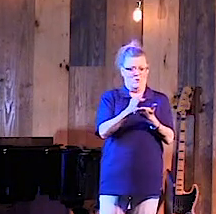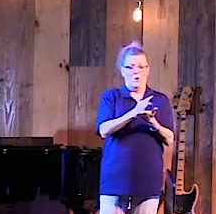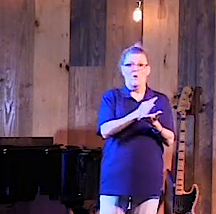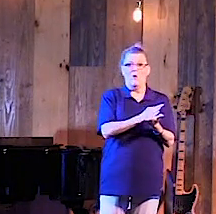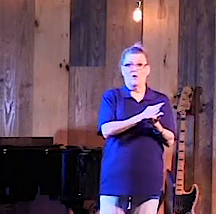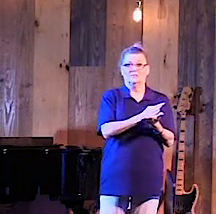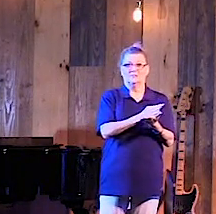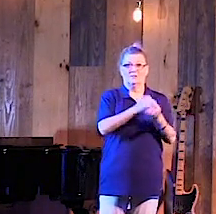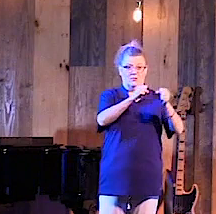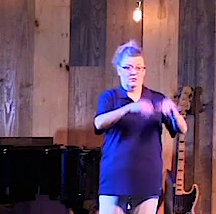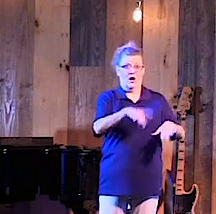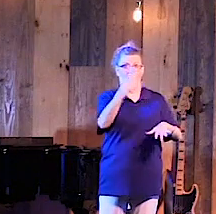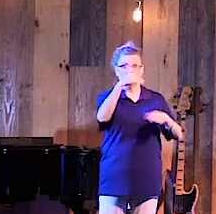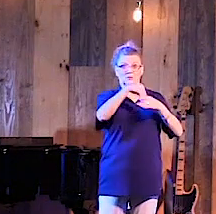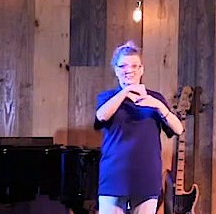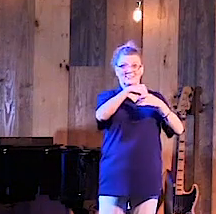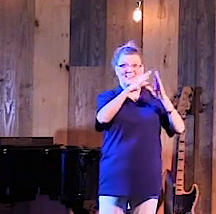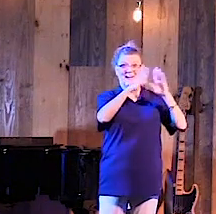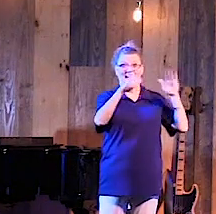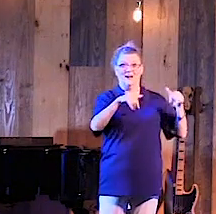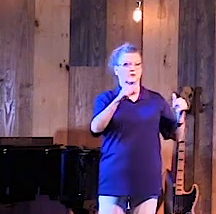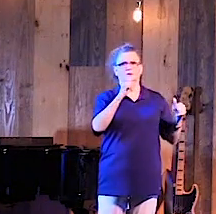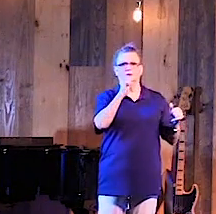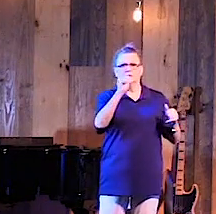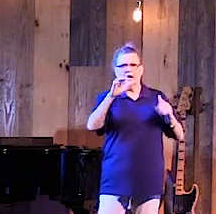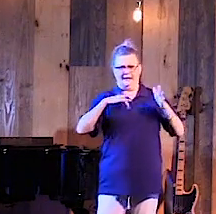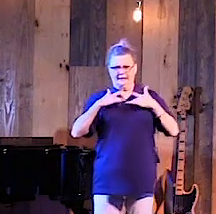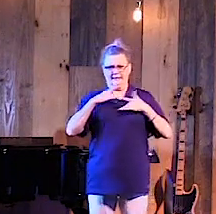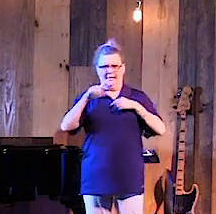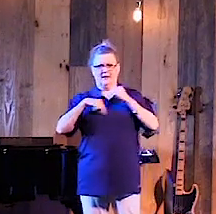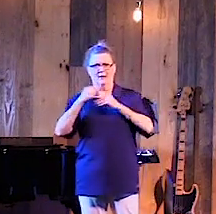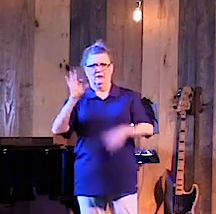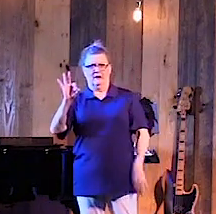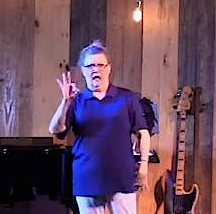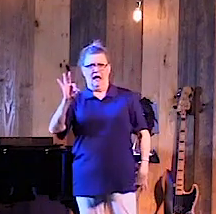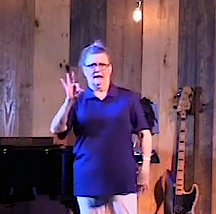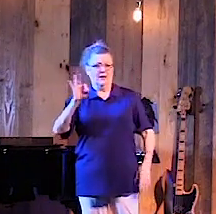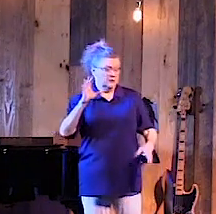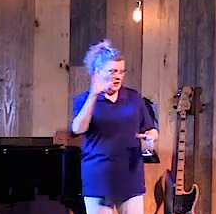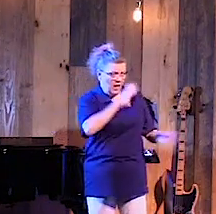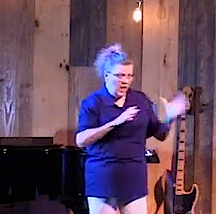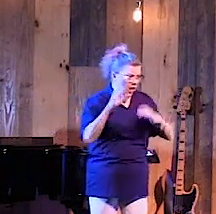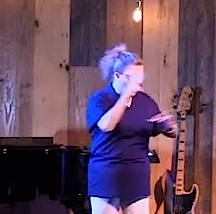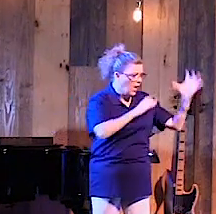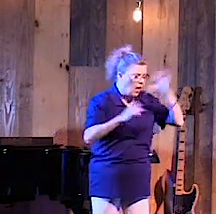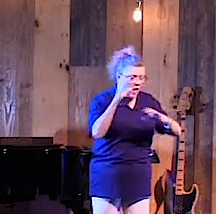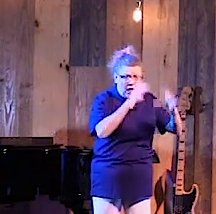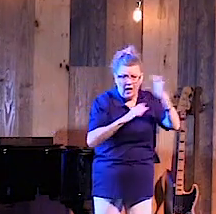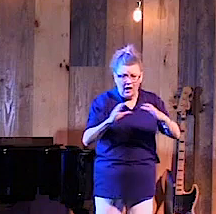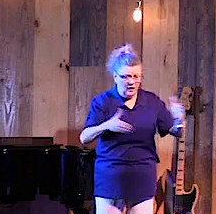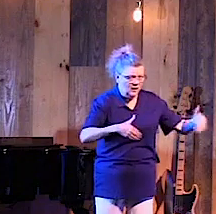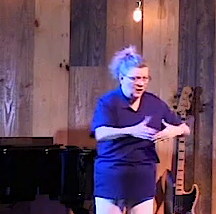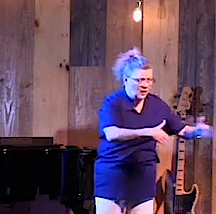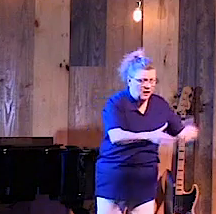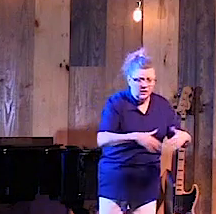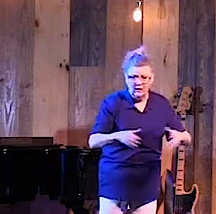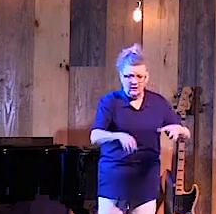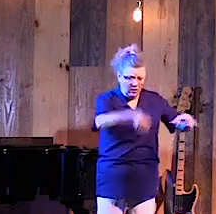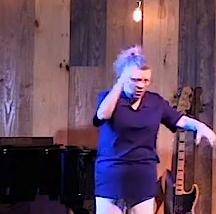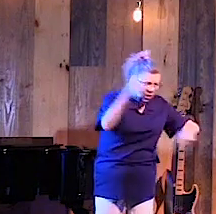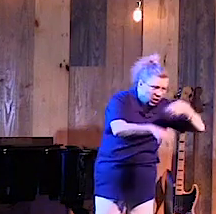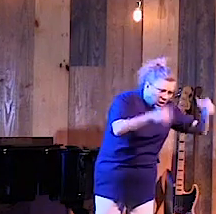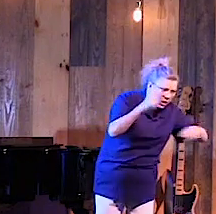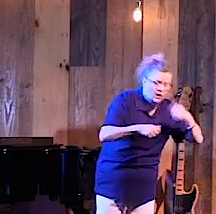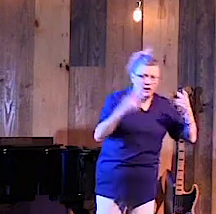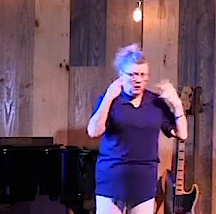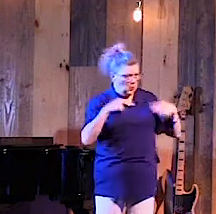somewhere in her house. She didn't rejoice that she still had 9. She scoured her house. She swept everything. She pulled up